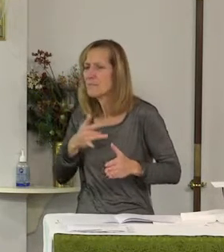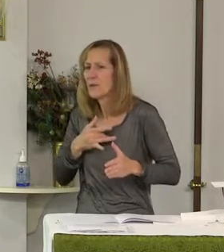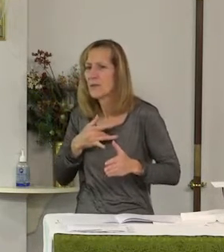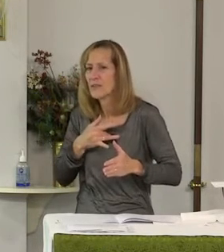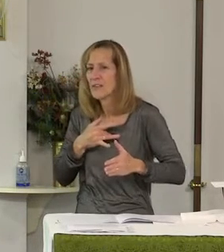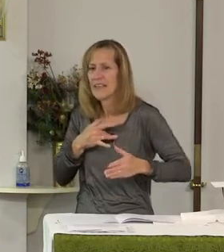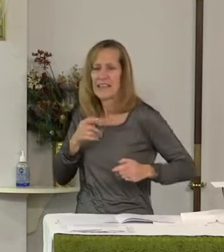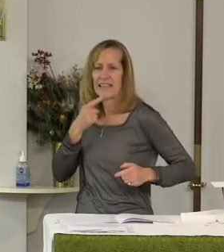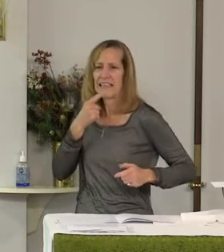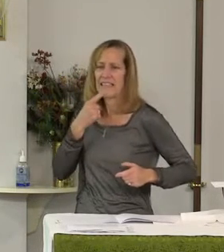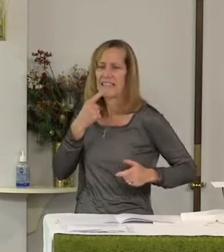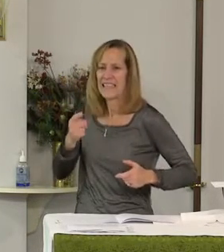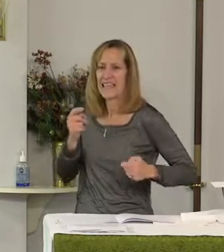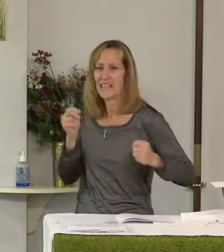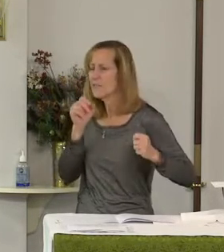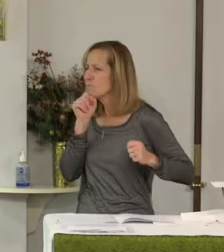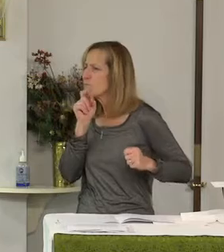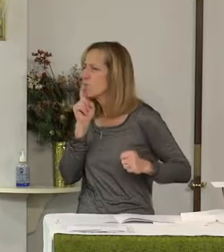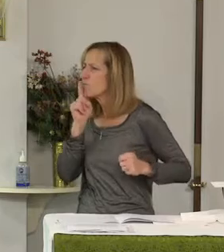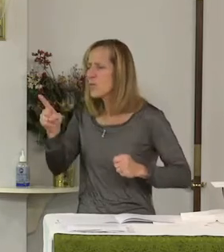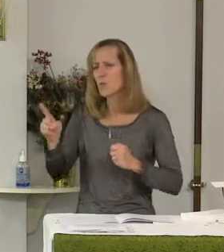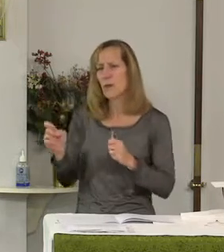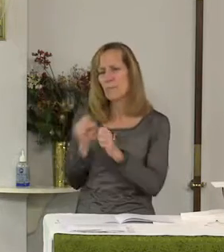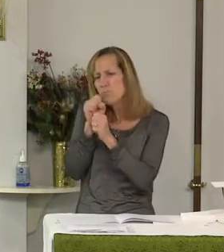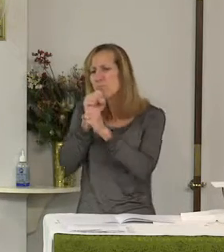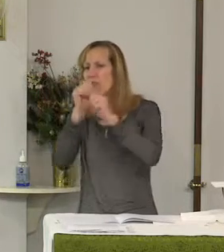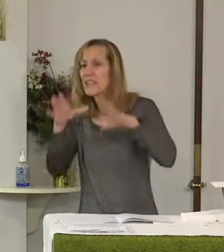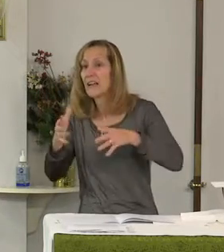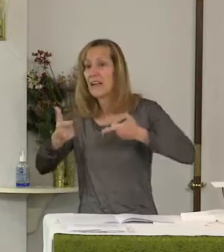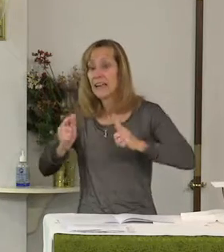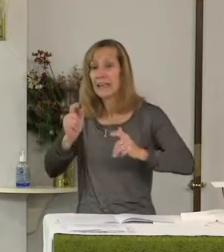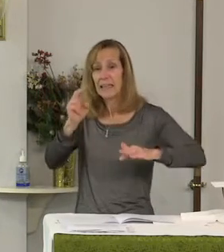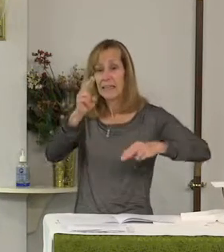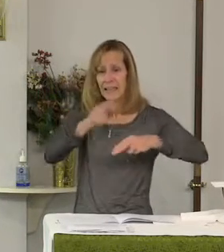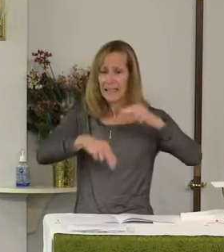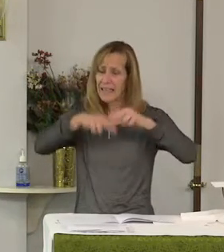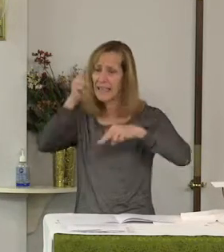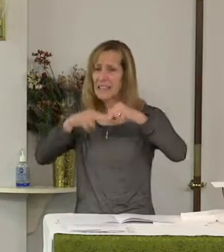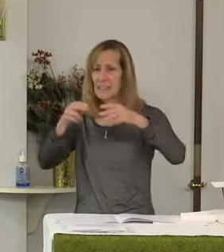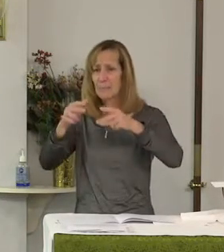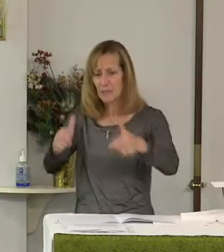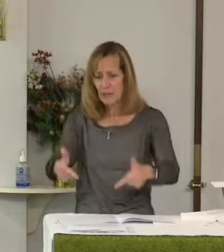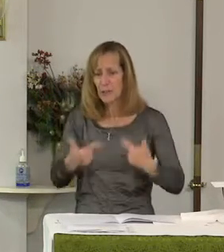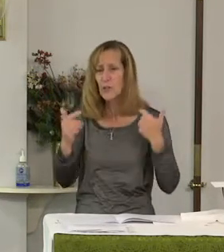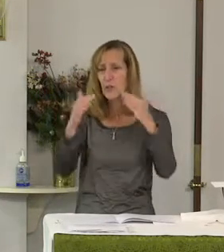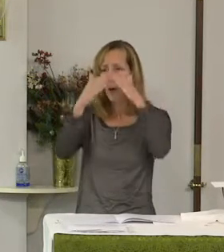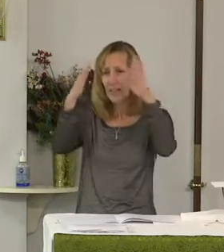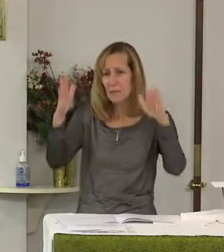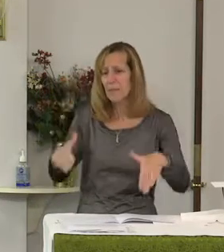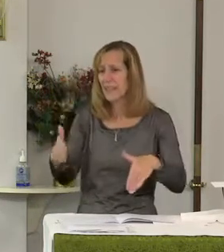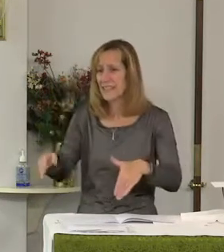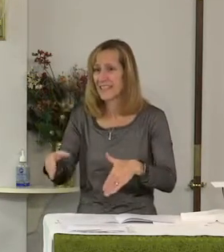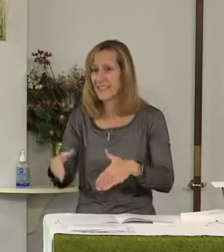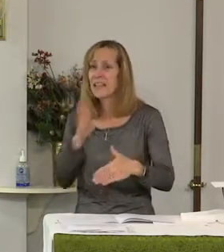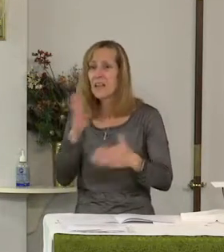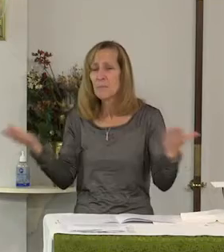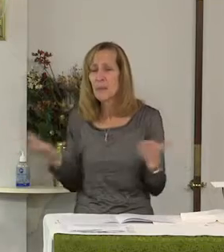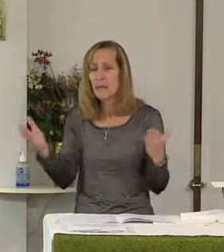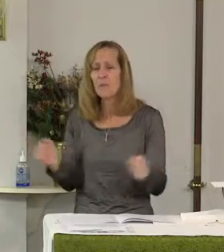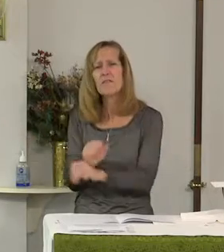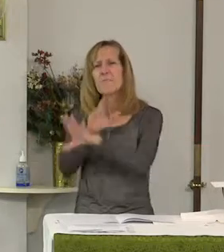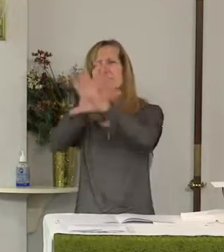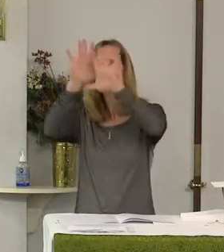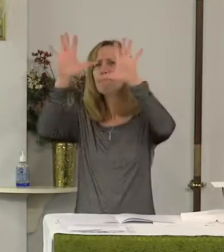blurts out in true Peter fashion, "Let's build dwelling places. Let's be here with the majesty and